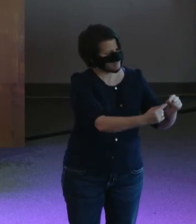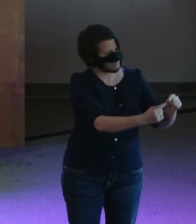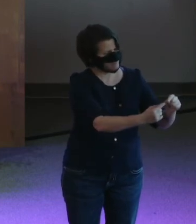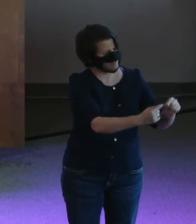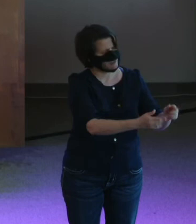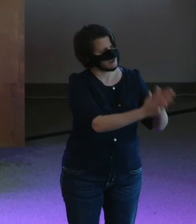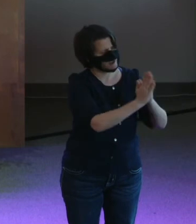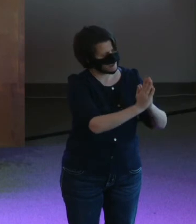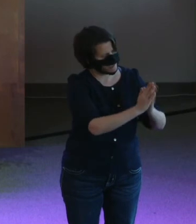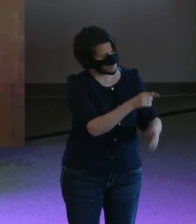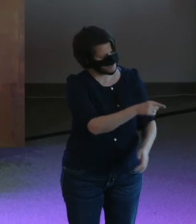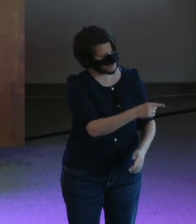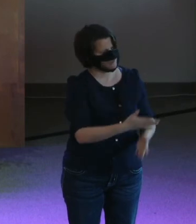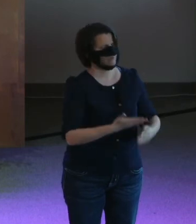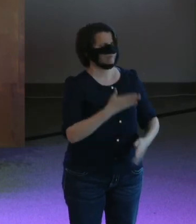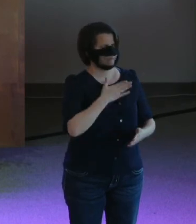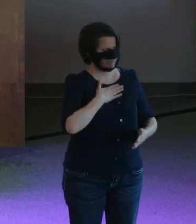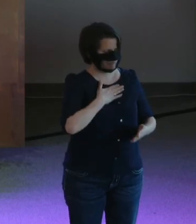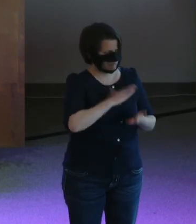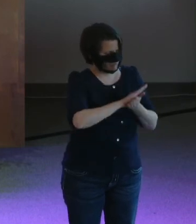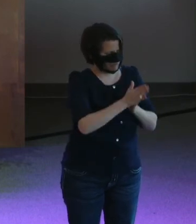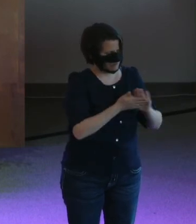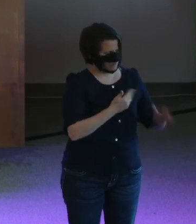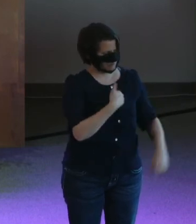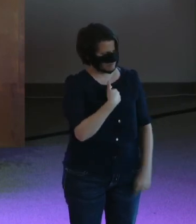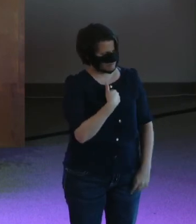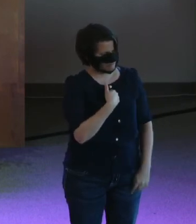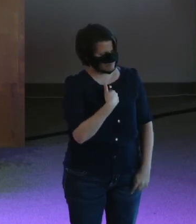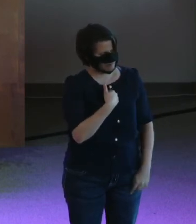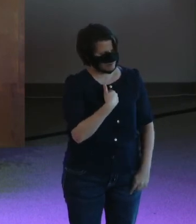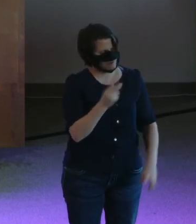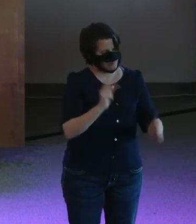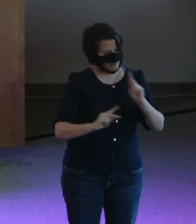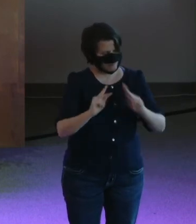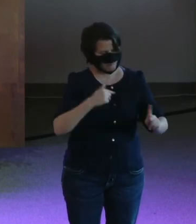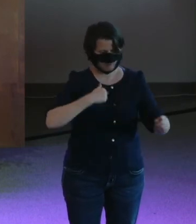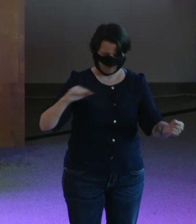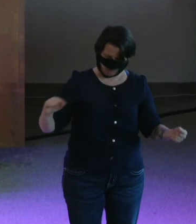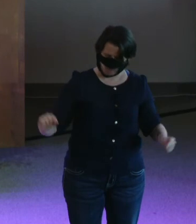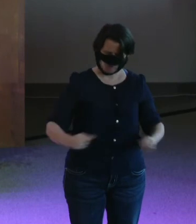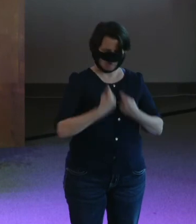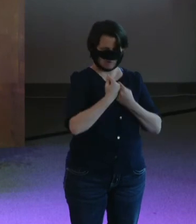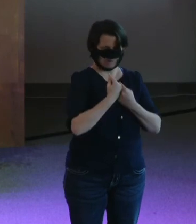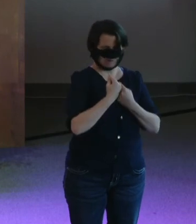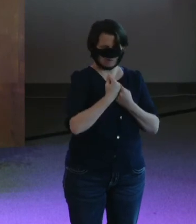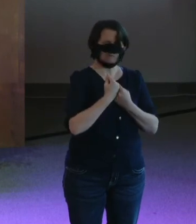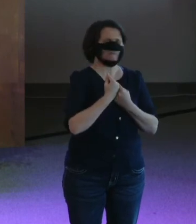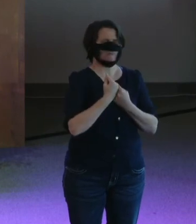harm, I ask your forgiveness. To those who may have caused me